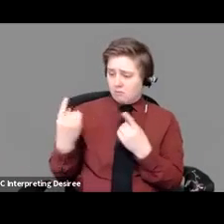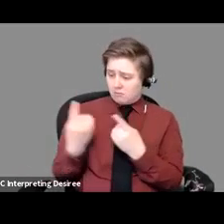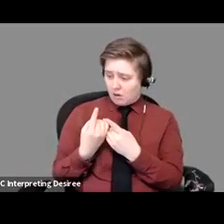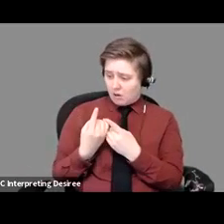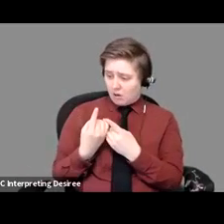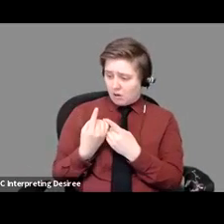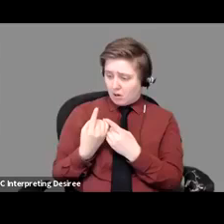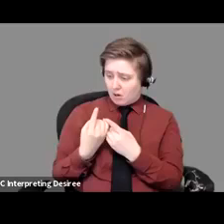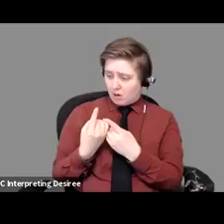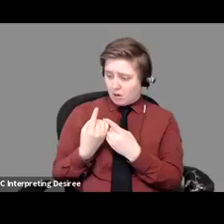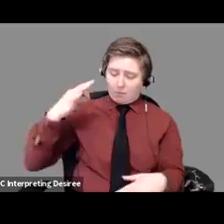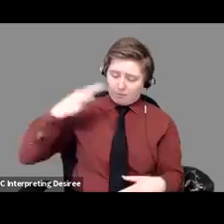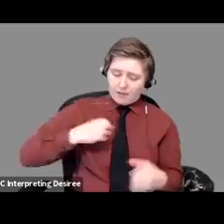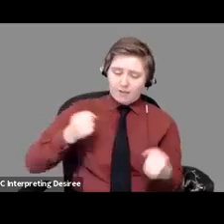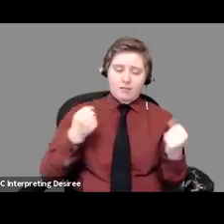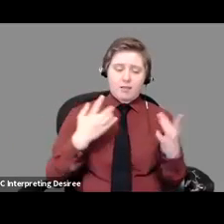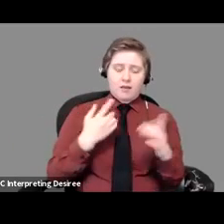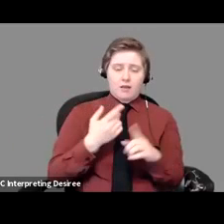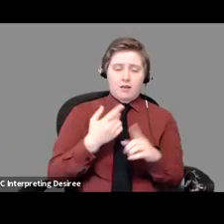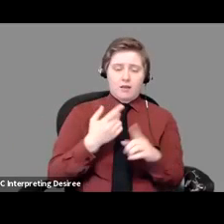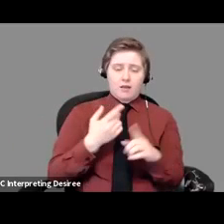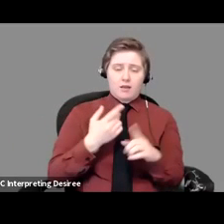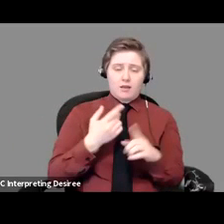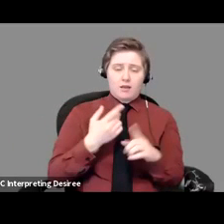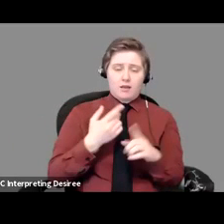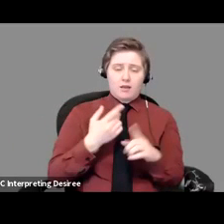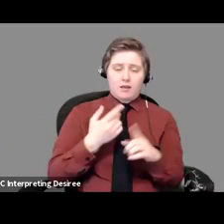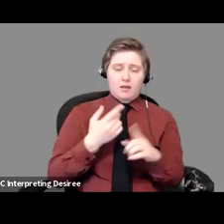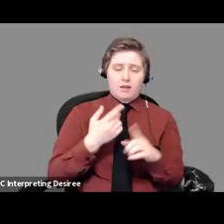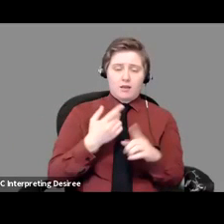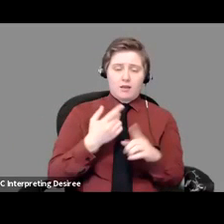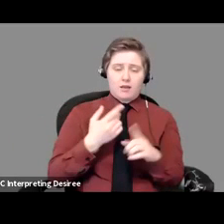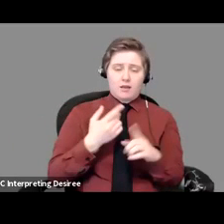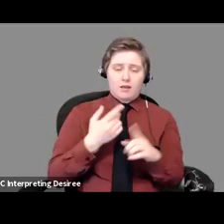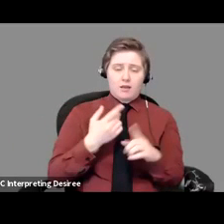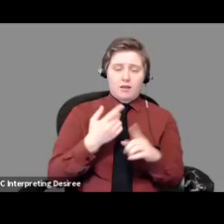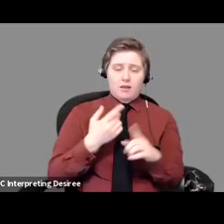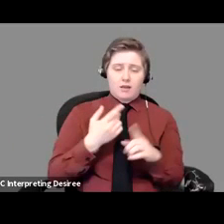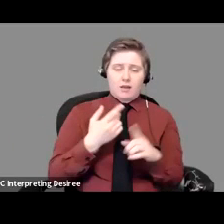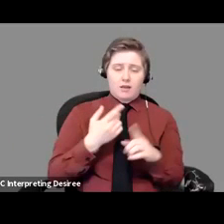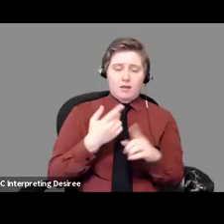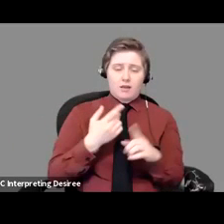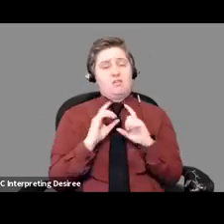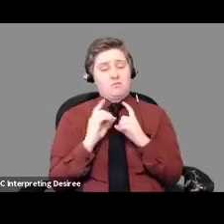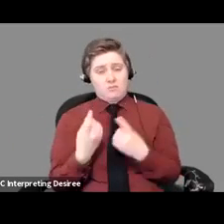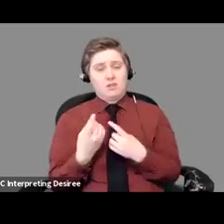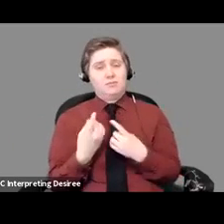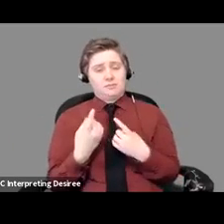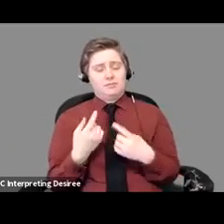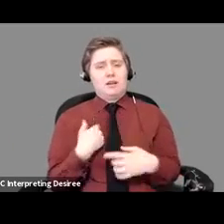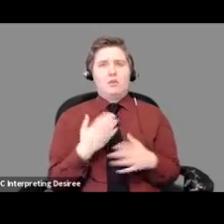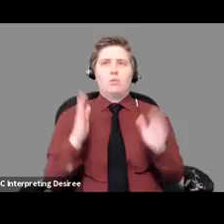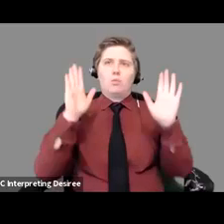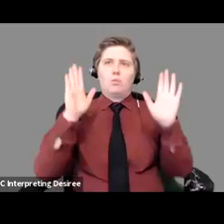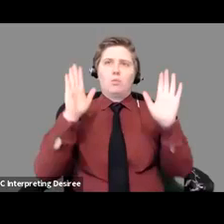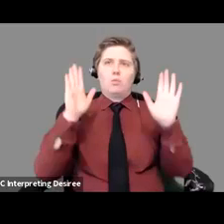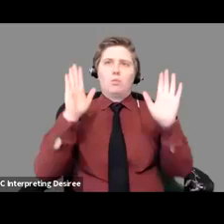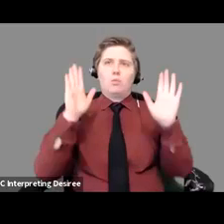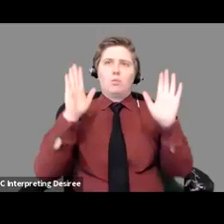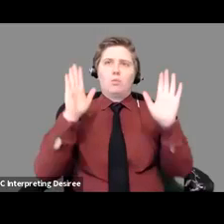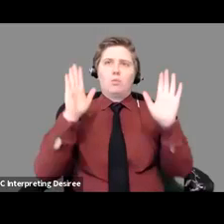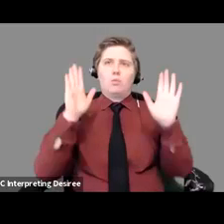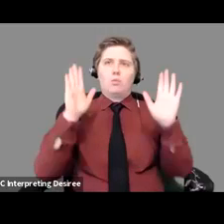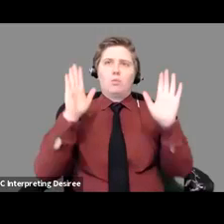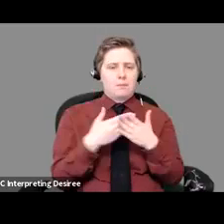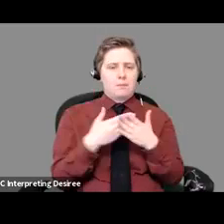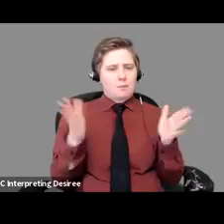has benefited a lot by the university. The university has benefited immensely by the health department. And I've gotten wonderful feedback from our public health,